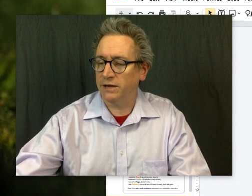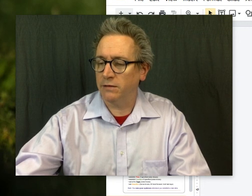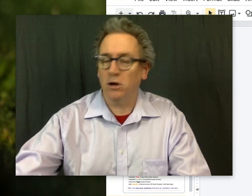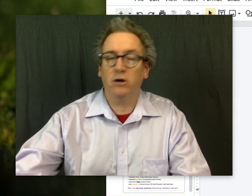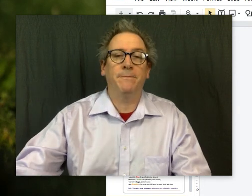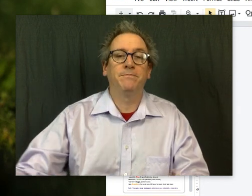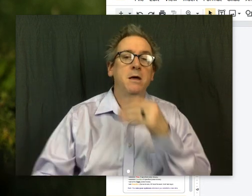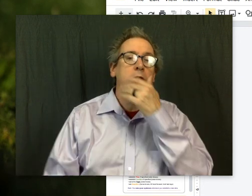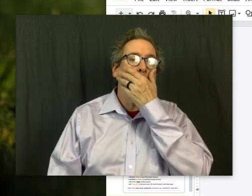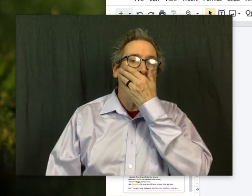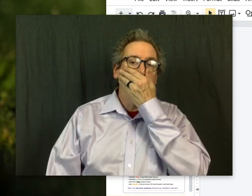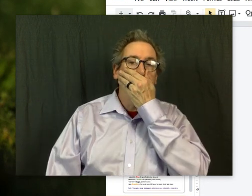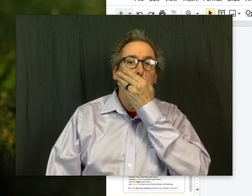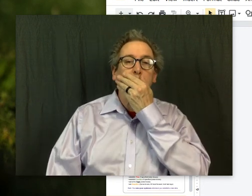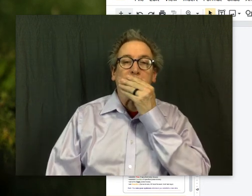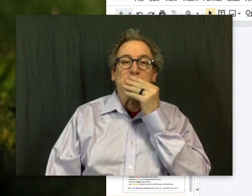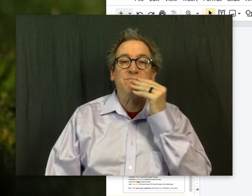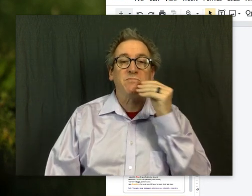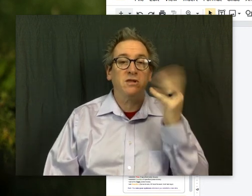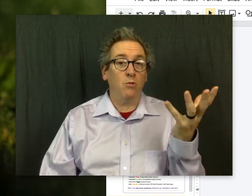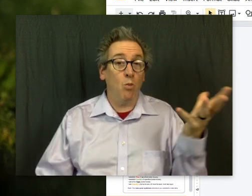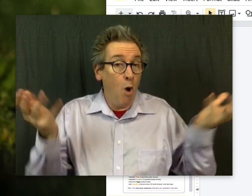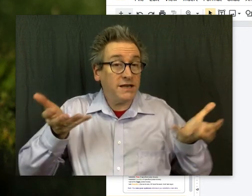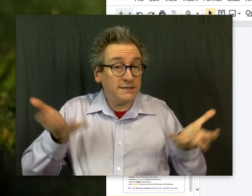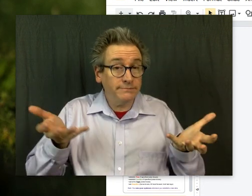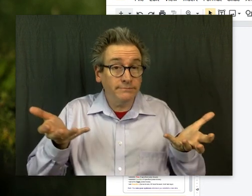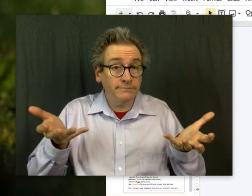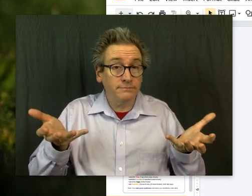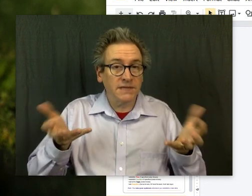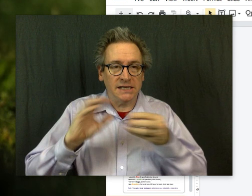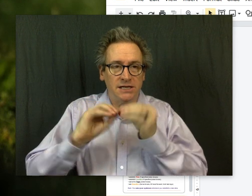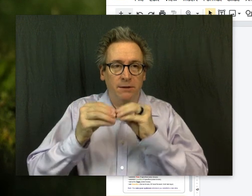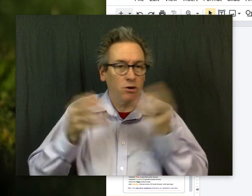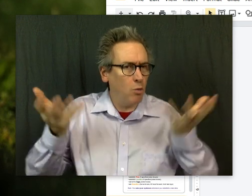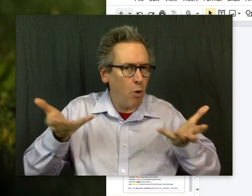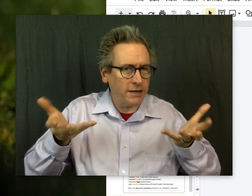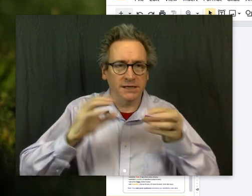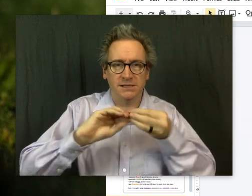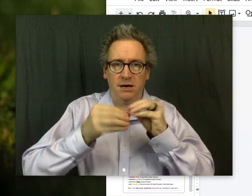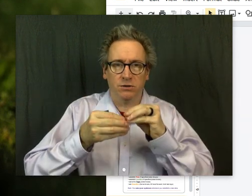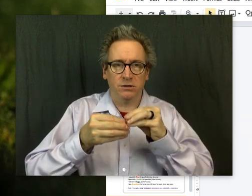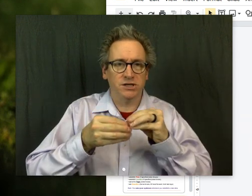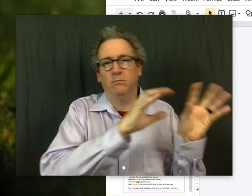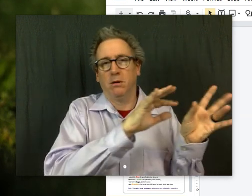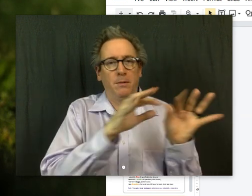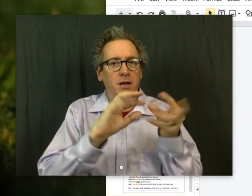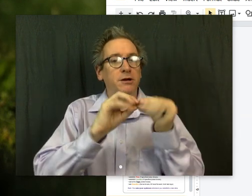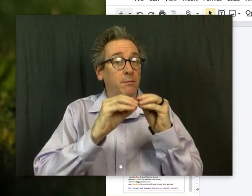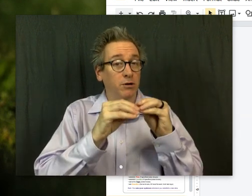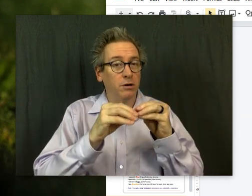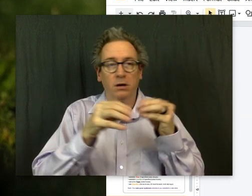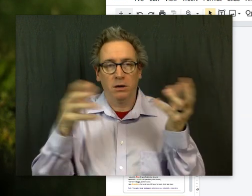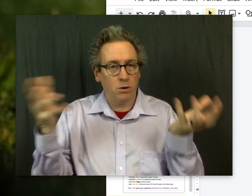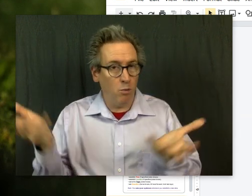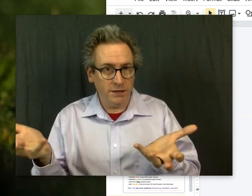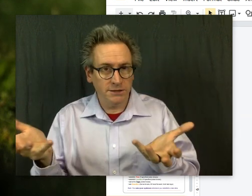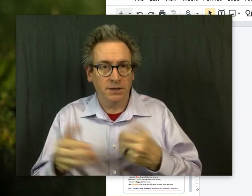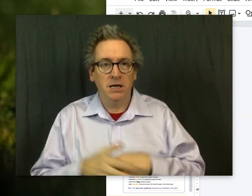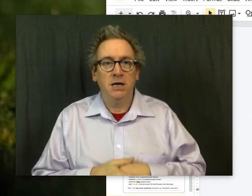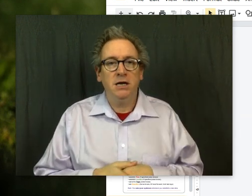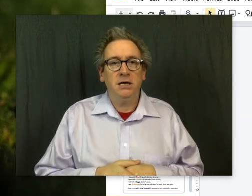to forget that. Okay. What is the number? What is the number? So blah blah blah. Number